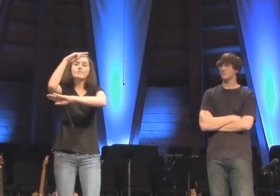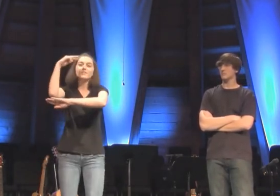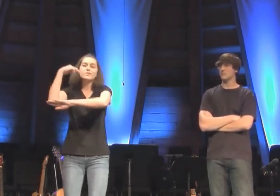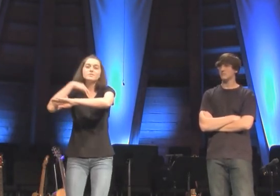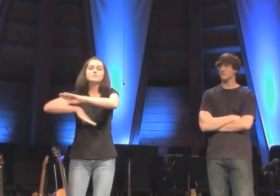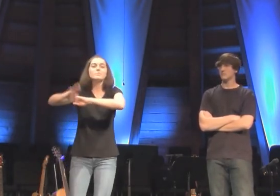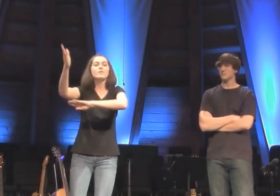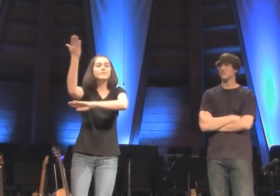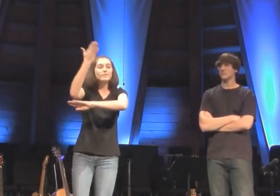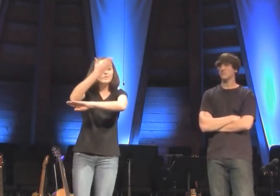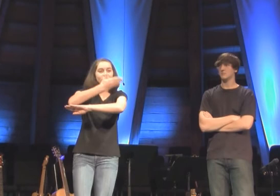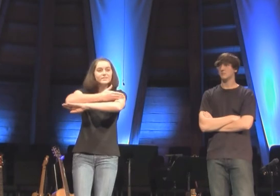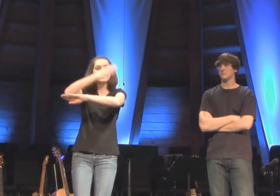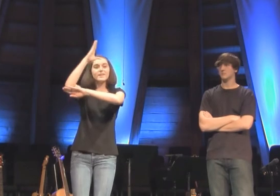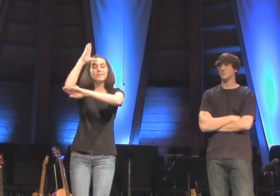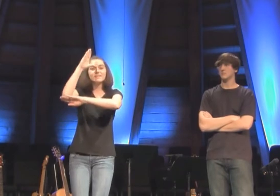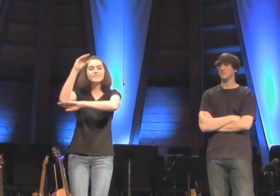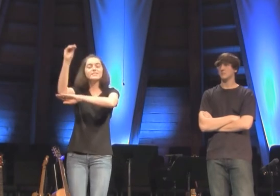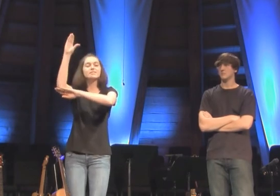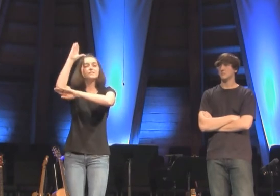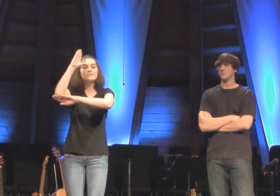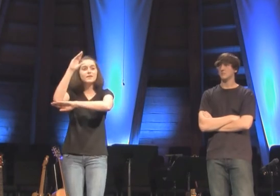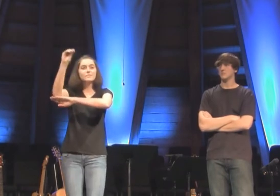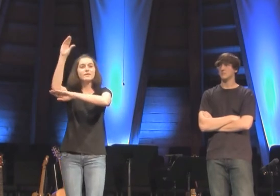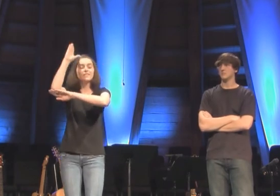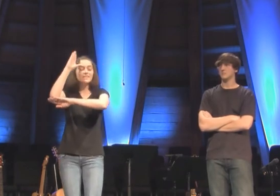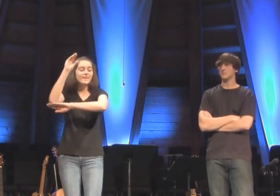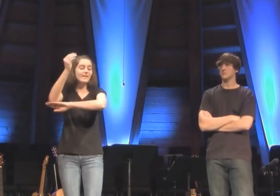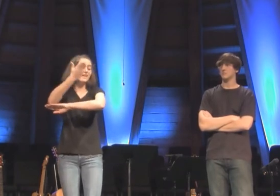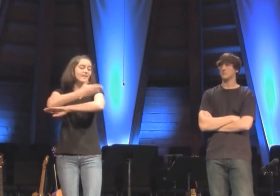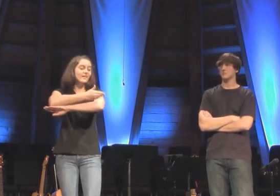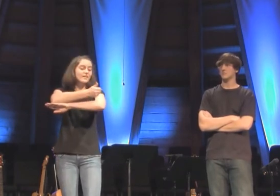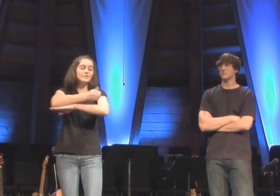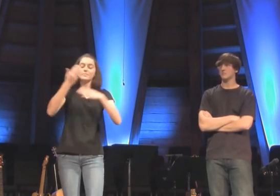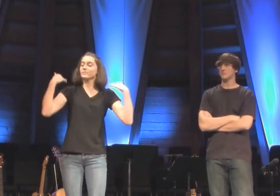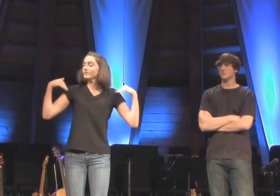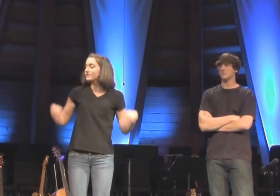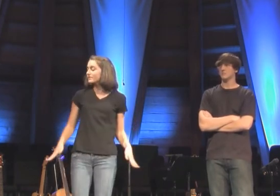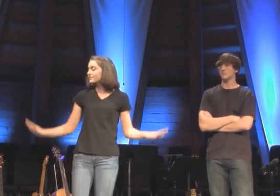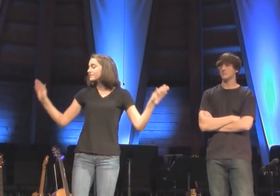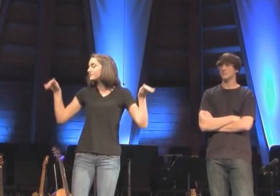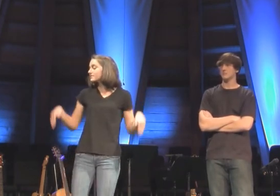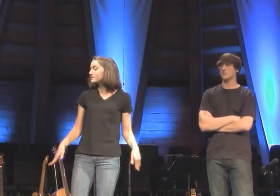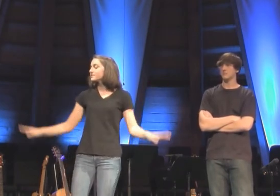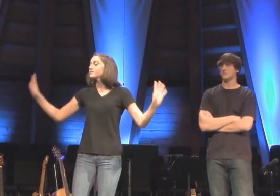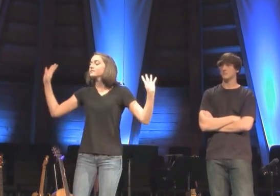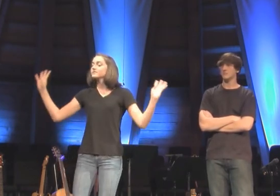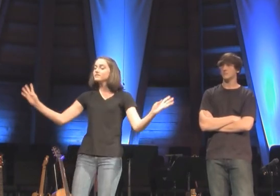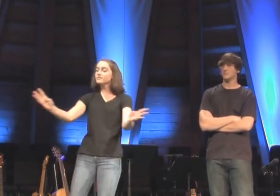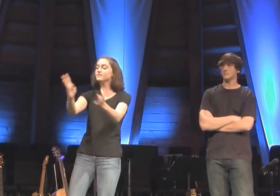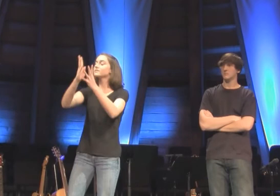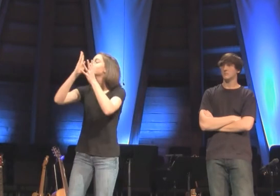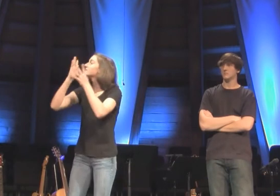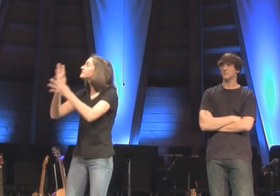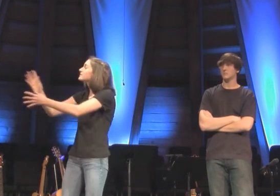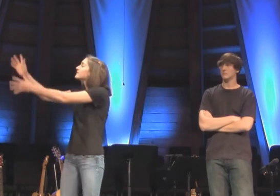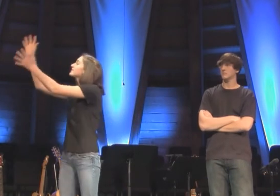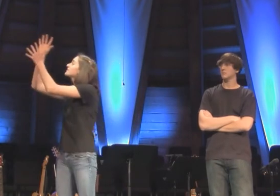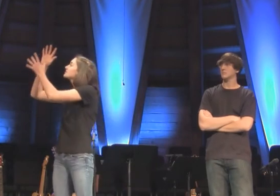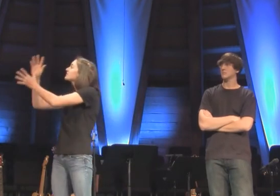of a virgin one holy night in the little town of Bethlehem Angels gathered round him underneath the stars singing